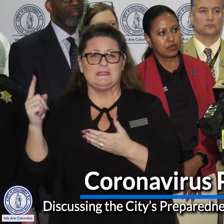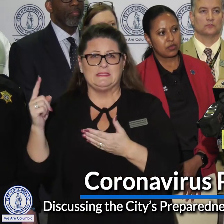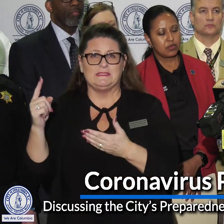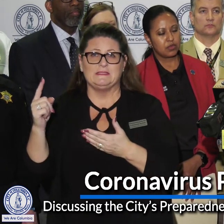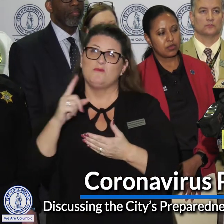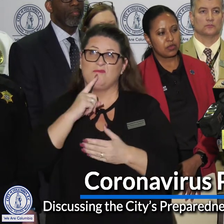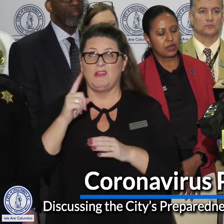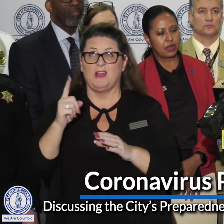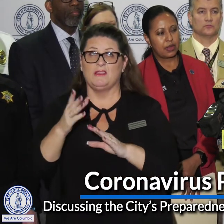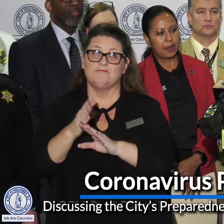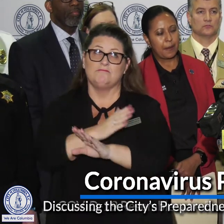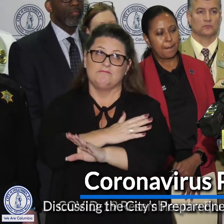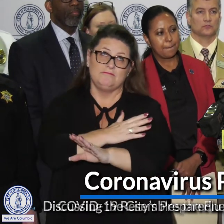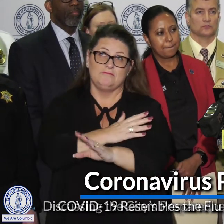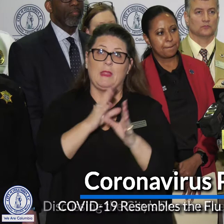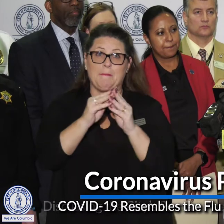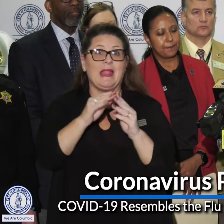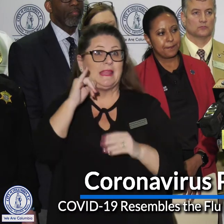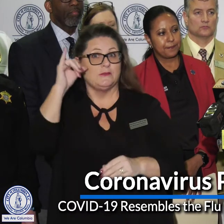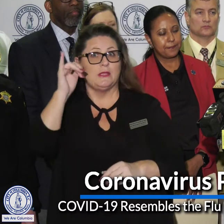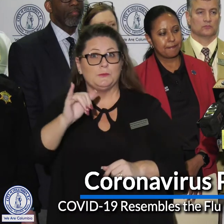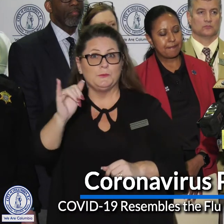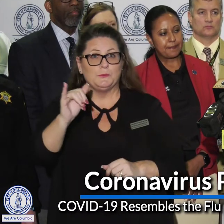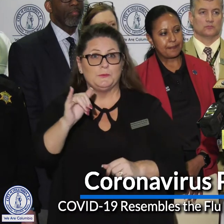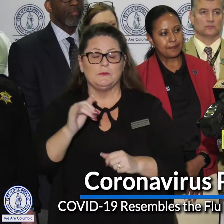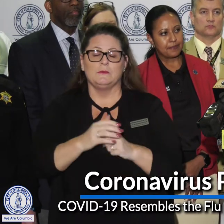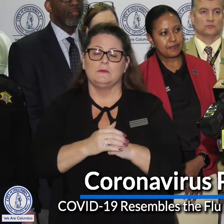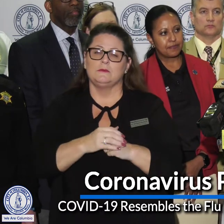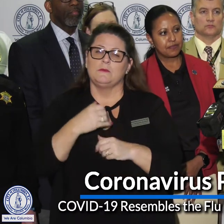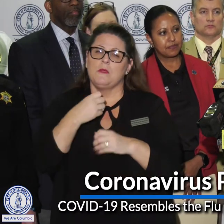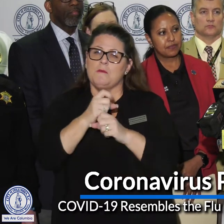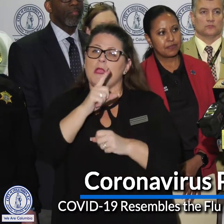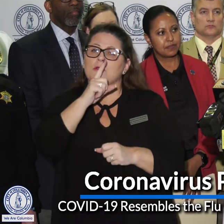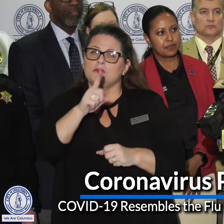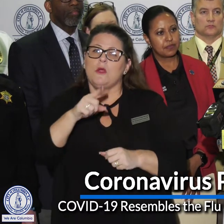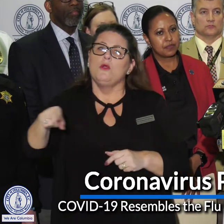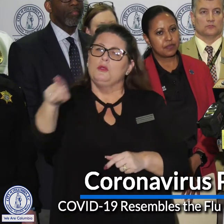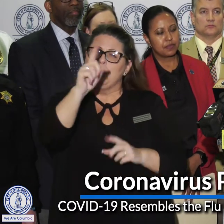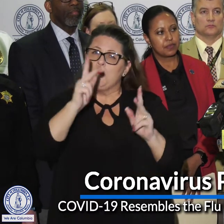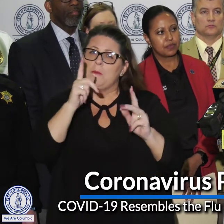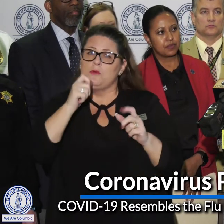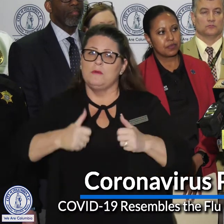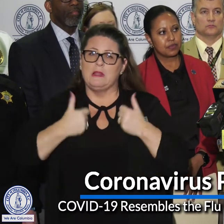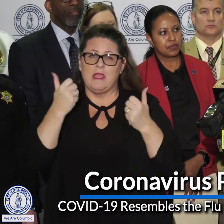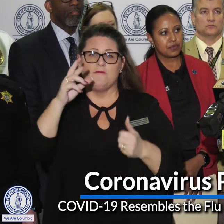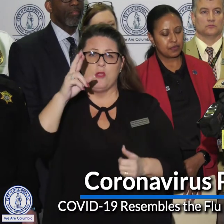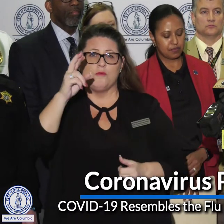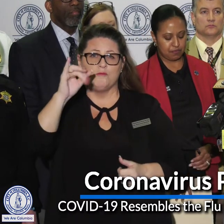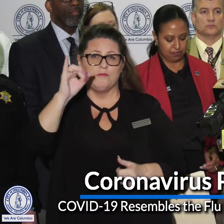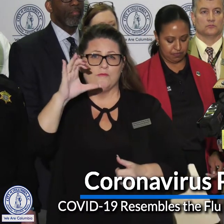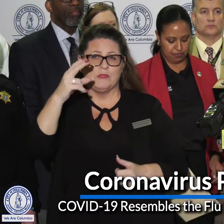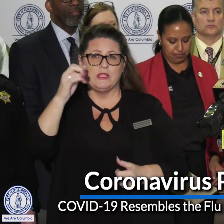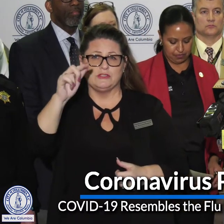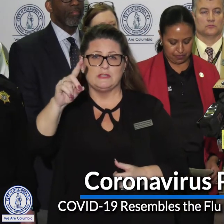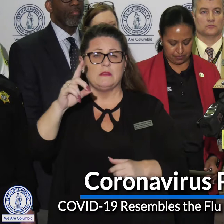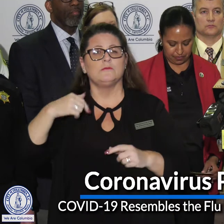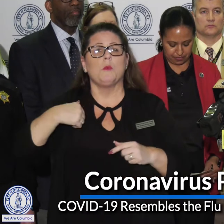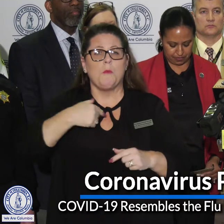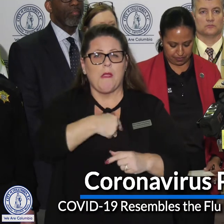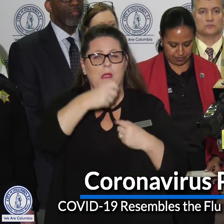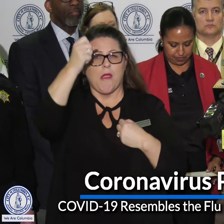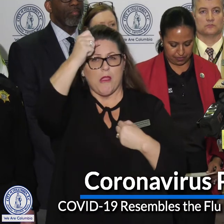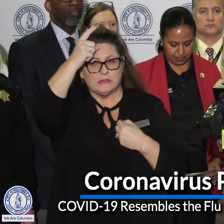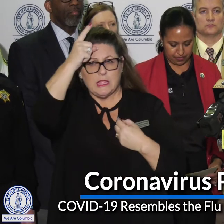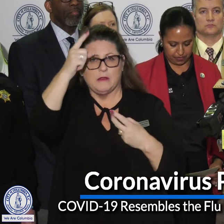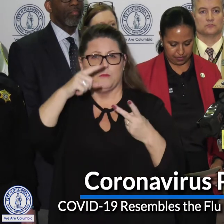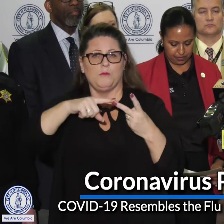actually had a little meeting on yesterday. So we want our citizens in Richland County to believe that we understand and know